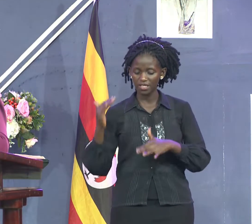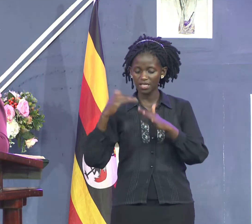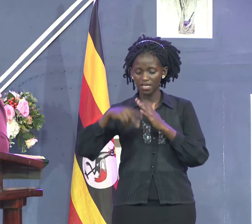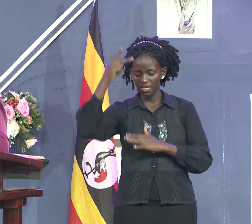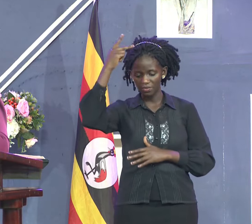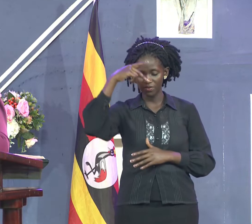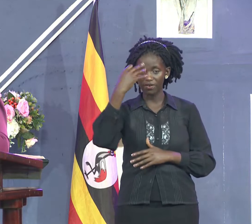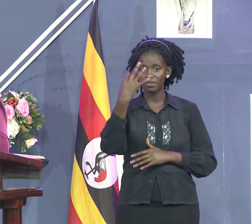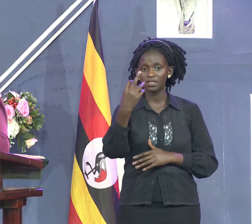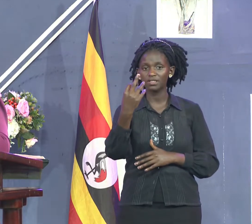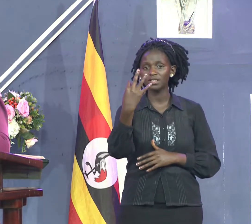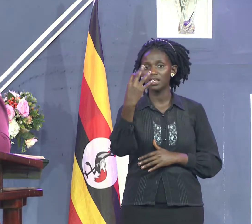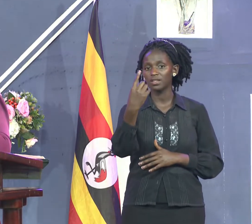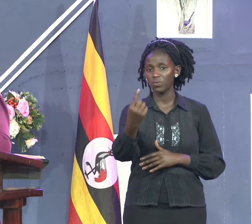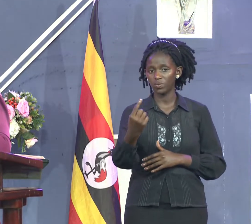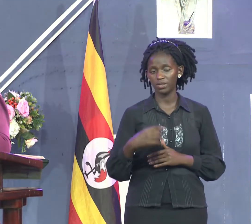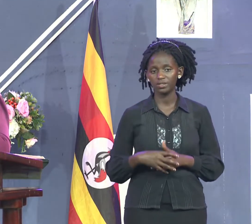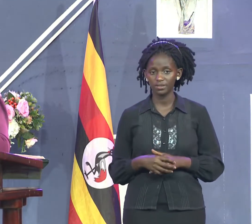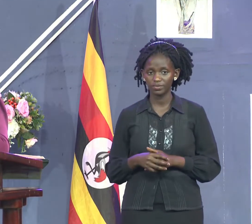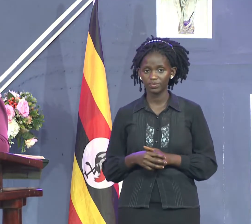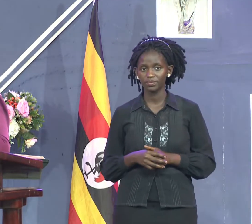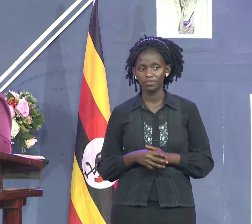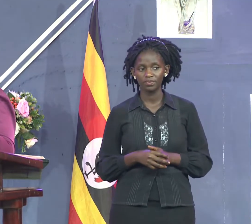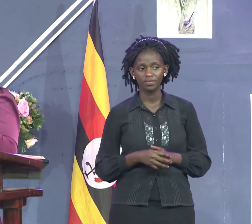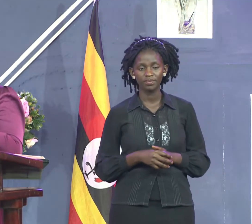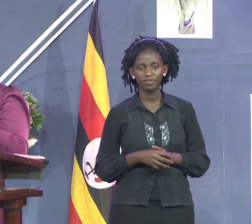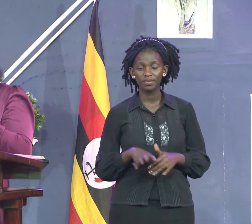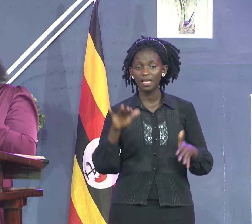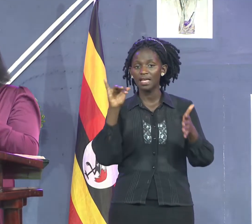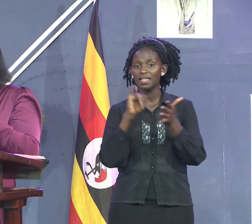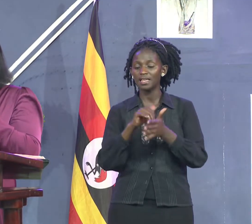The mouth of this woman found in Proverbs